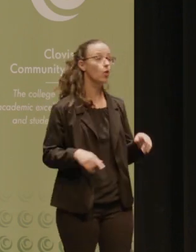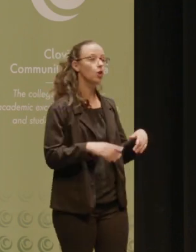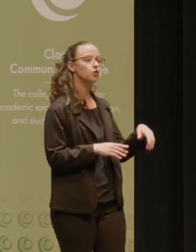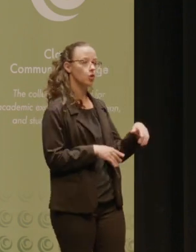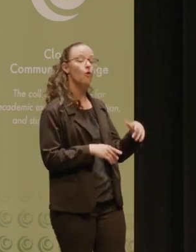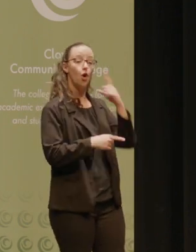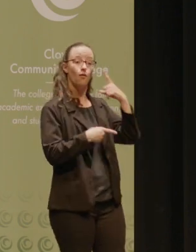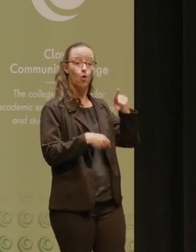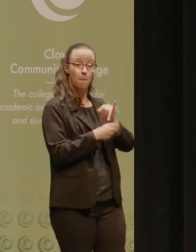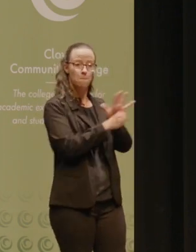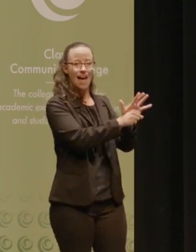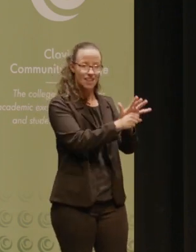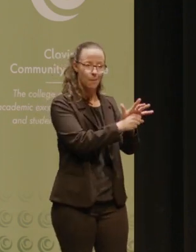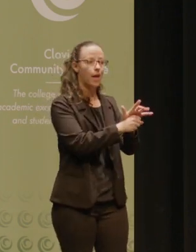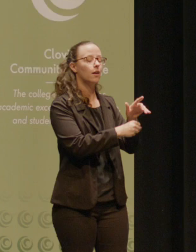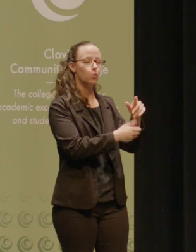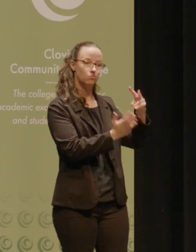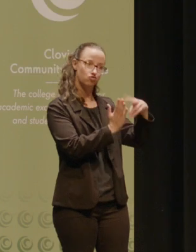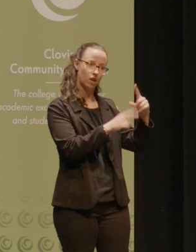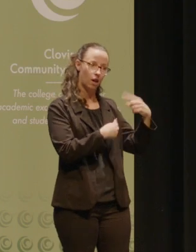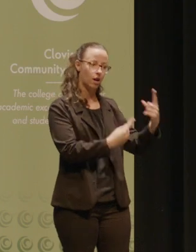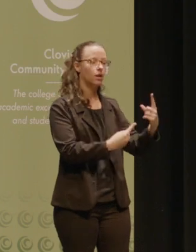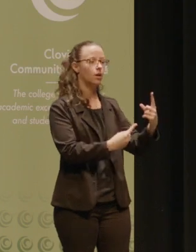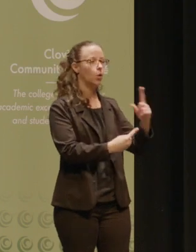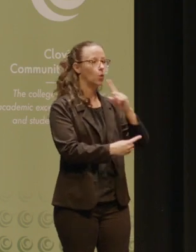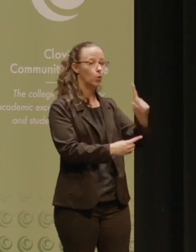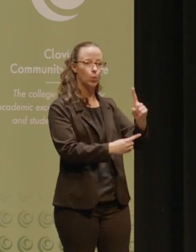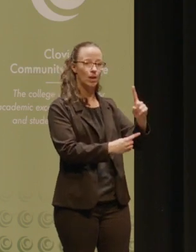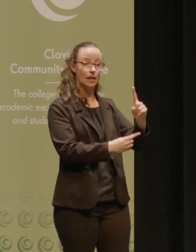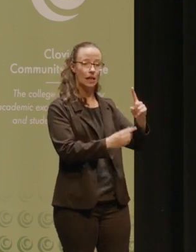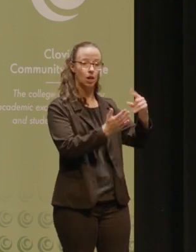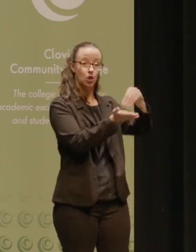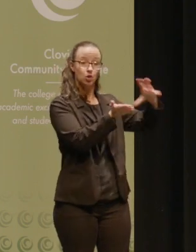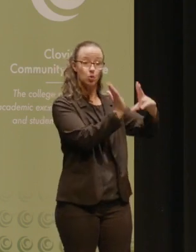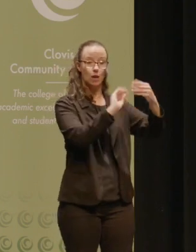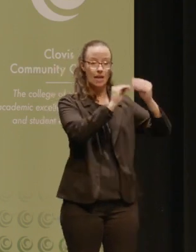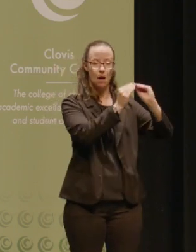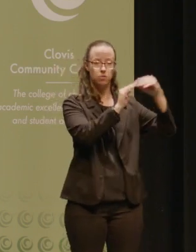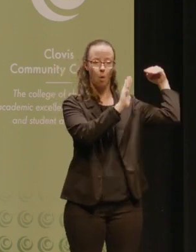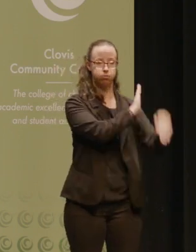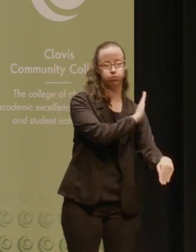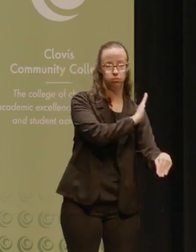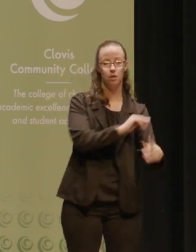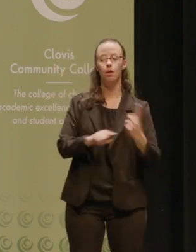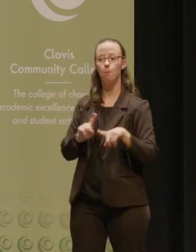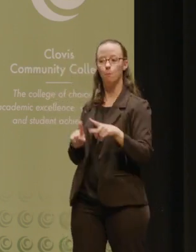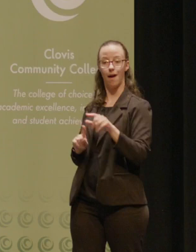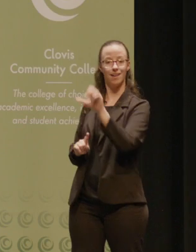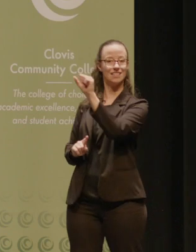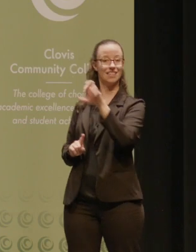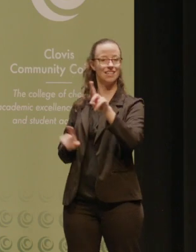as we all know, and you've been reading in the papers, the pandemic really tanked enrollment. But we did better than the rest of the